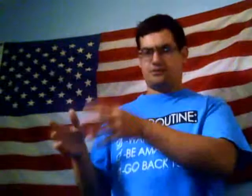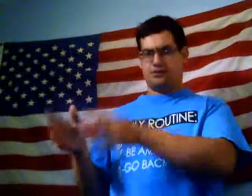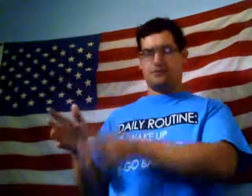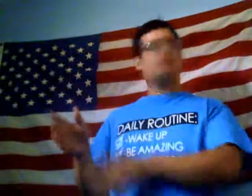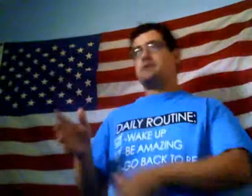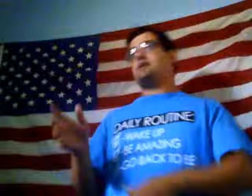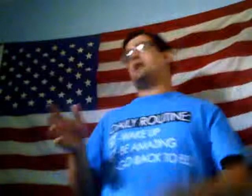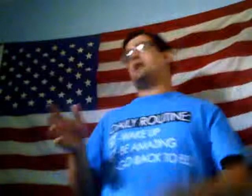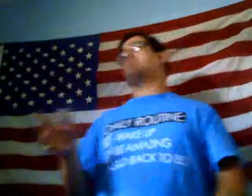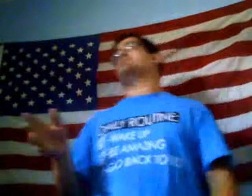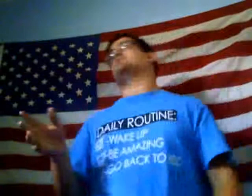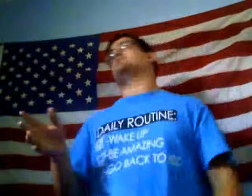1812. Now, in